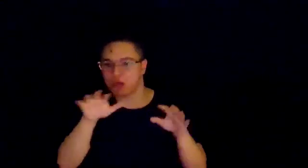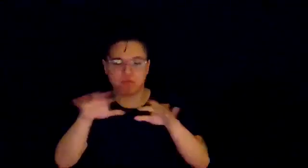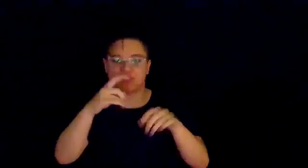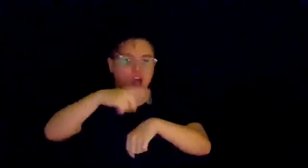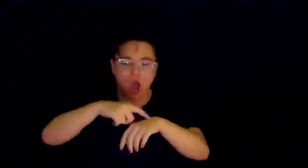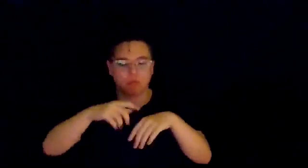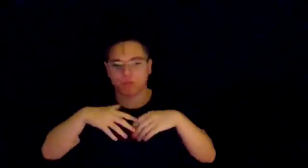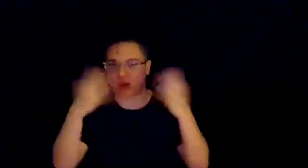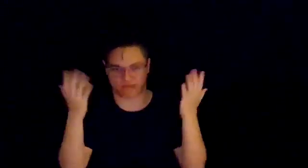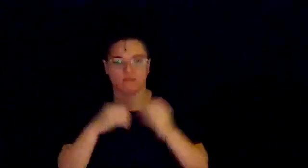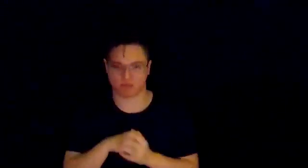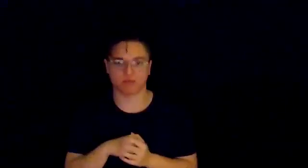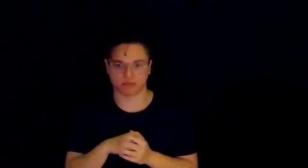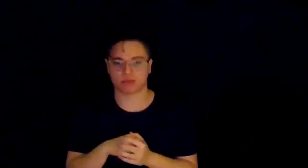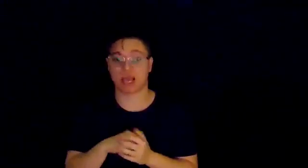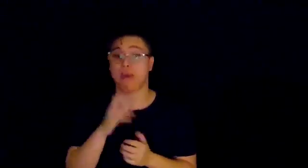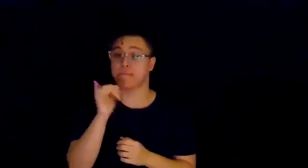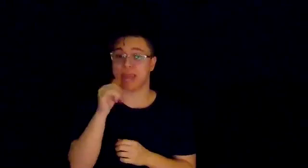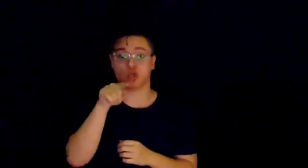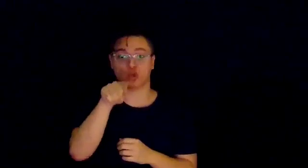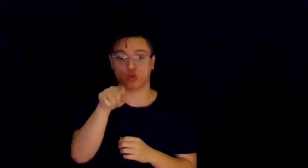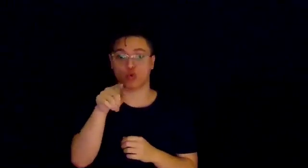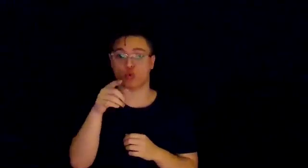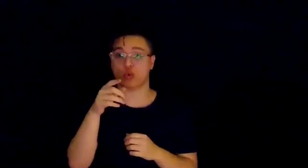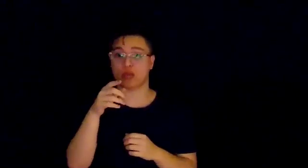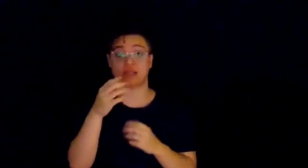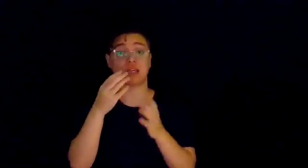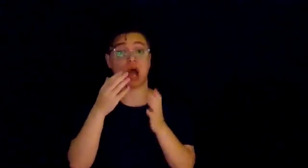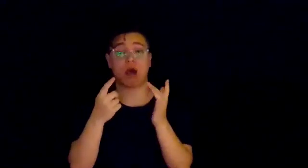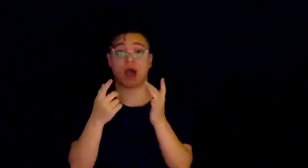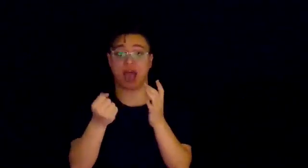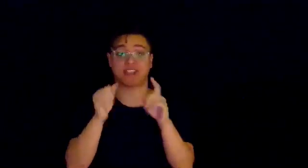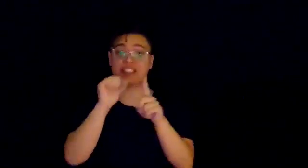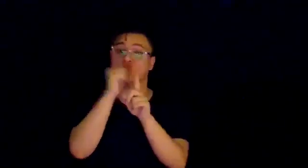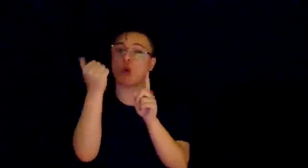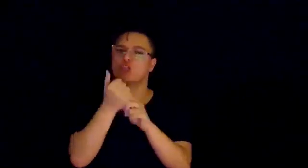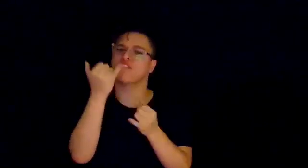staff available or the time. But